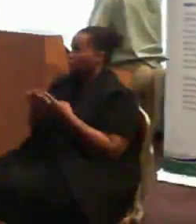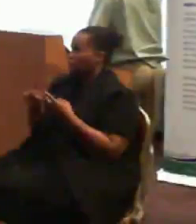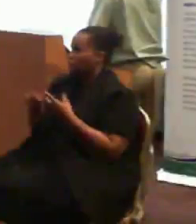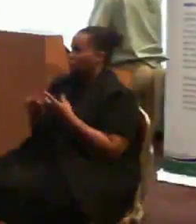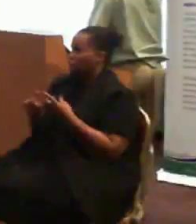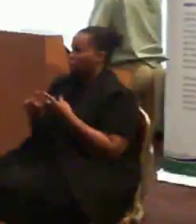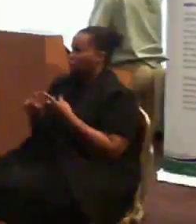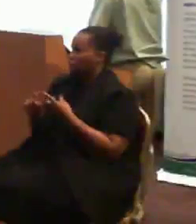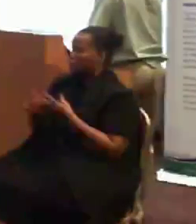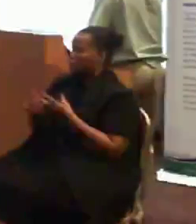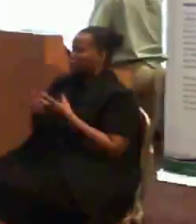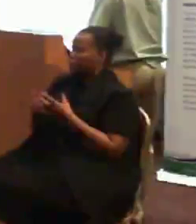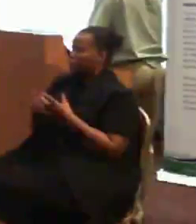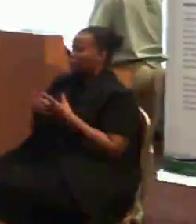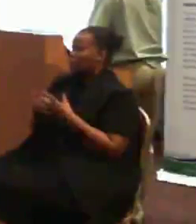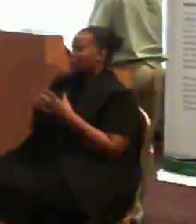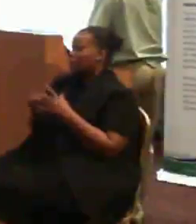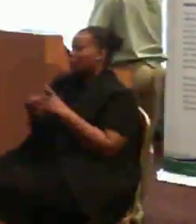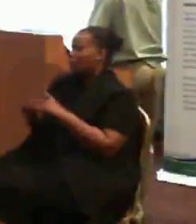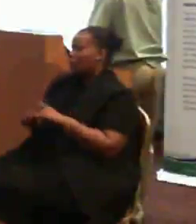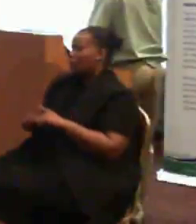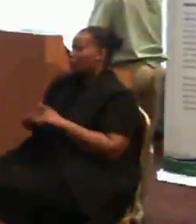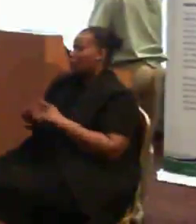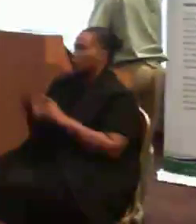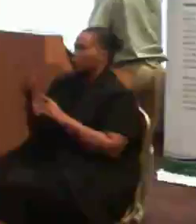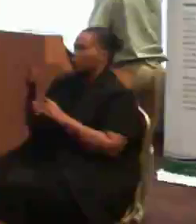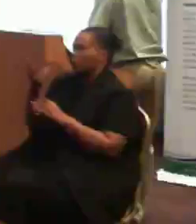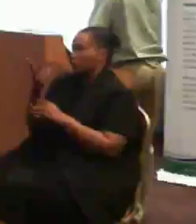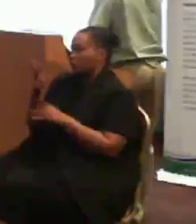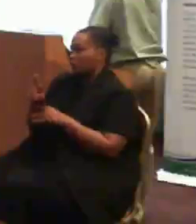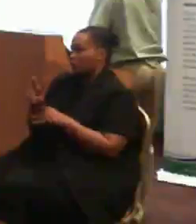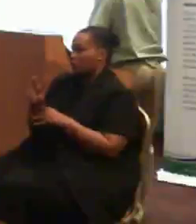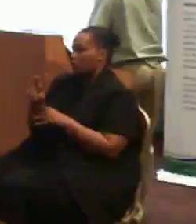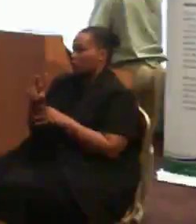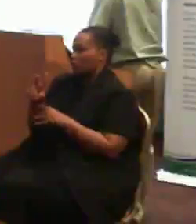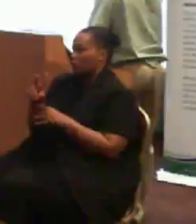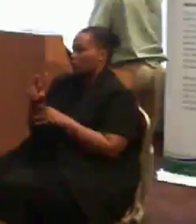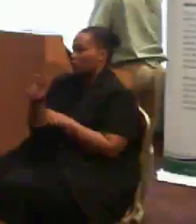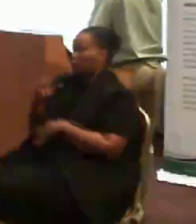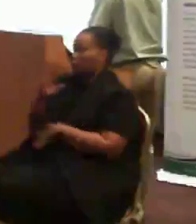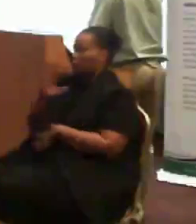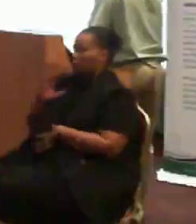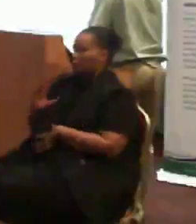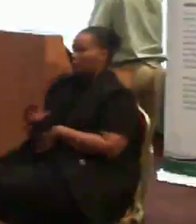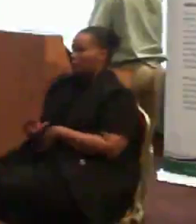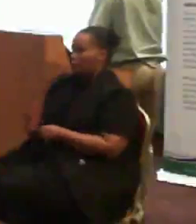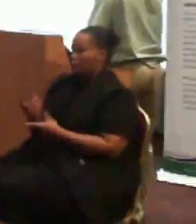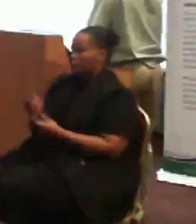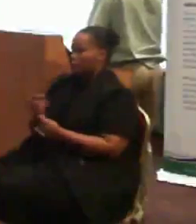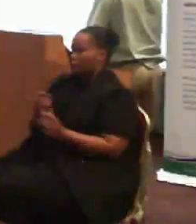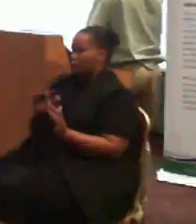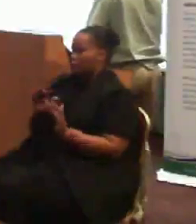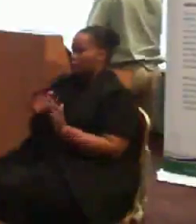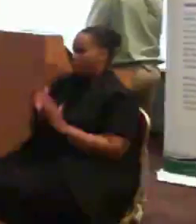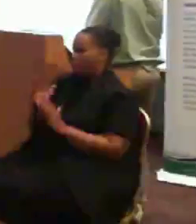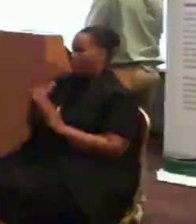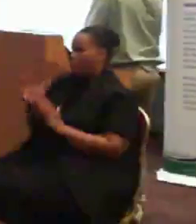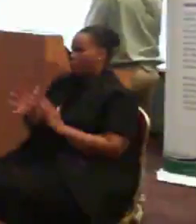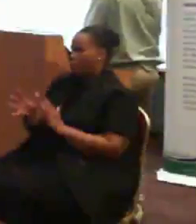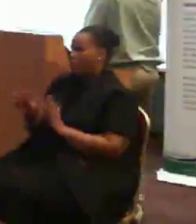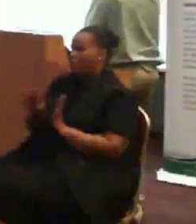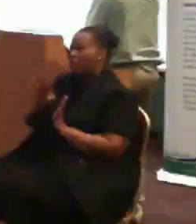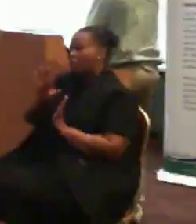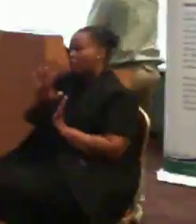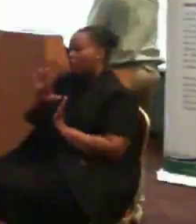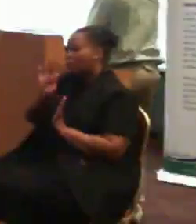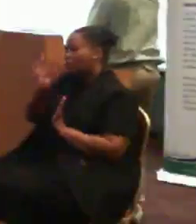to ascertain what consumers would do, how they would react on a